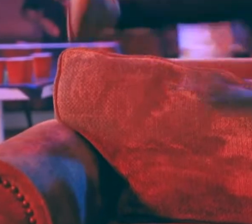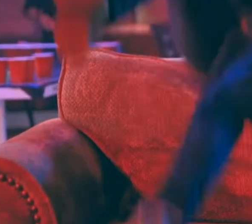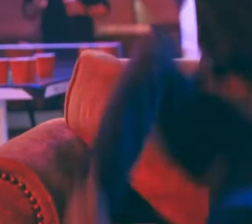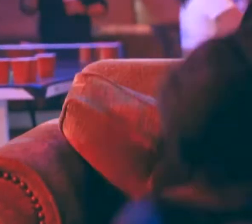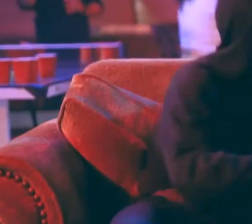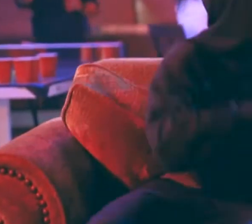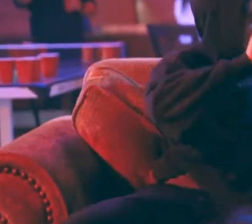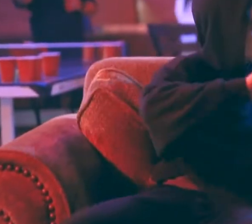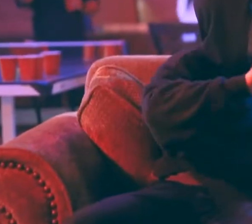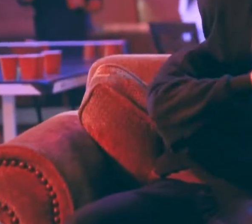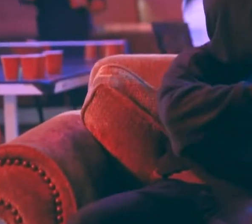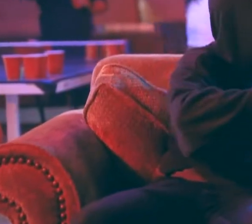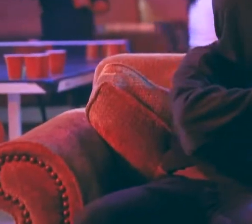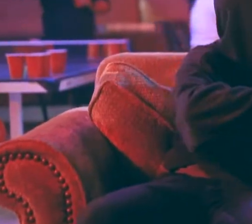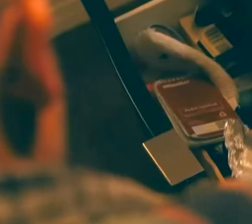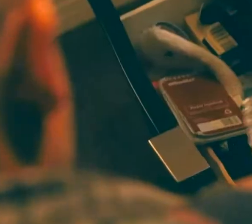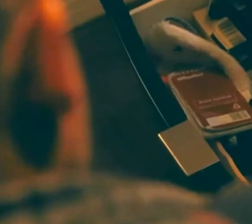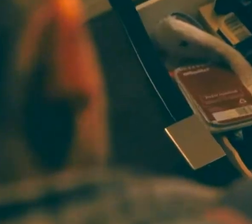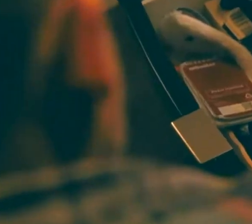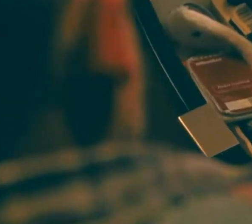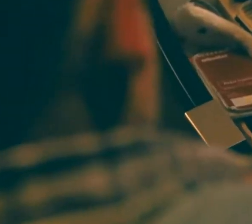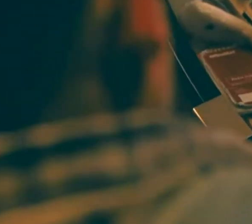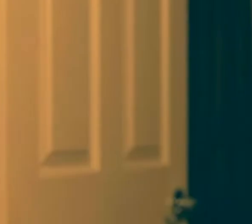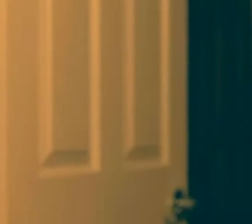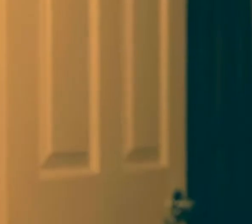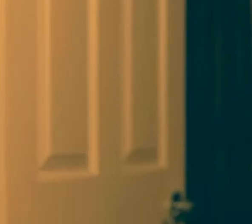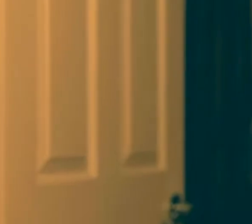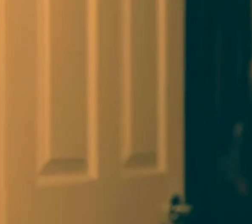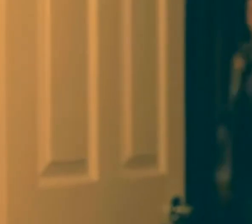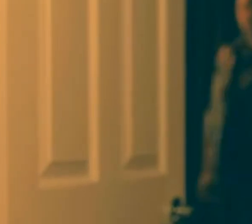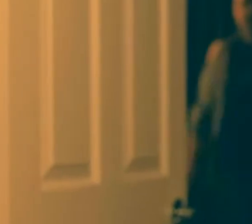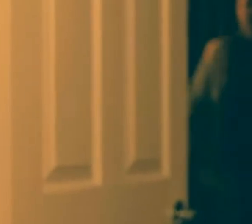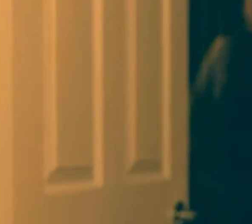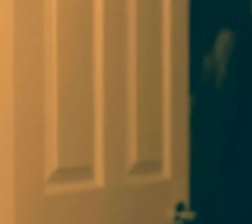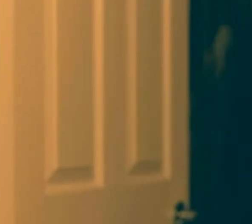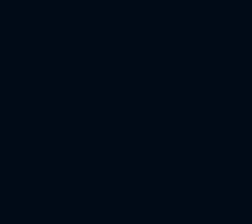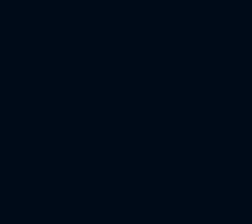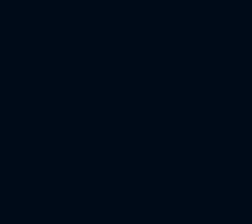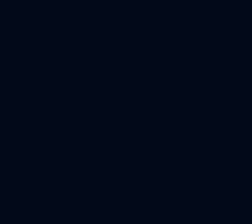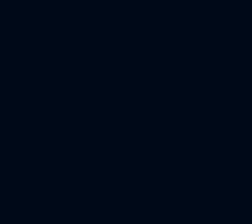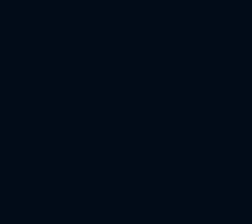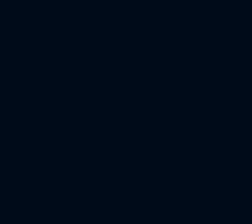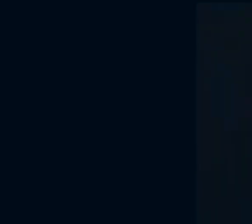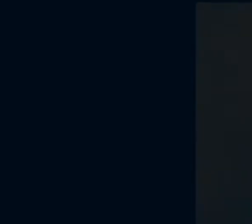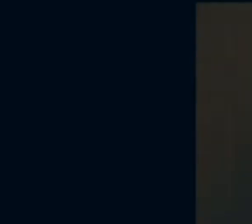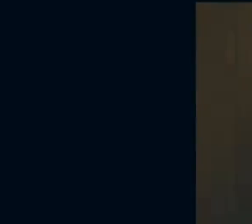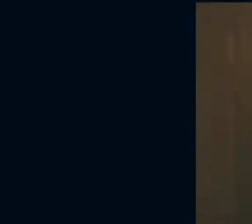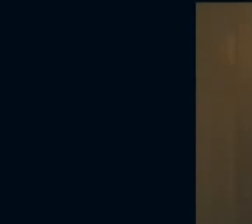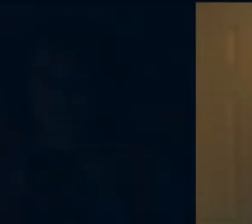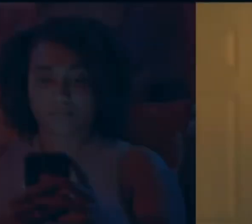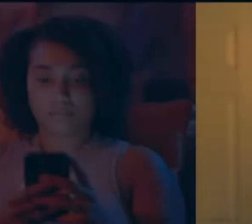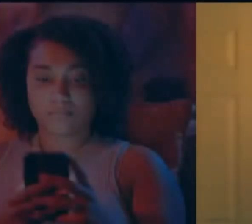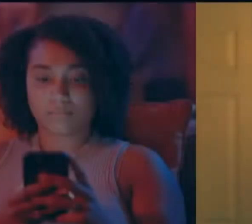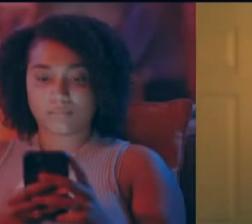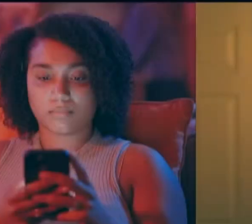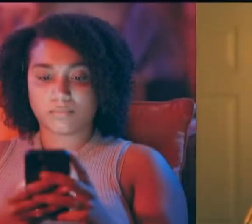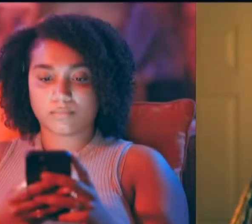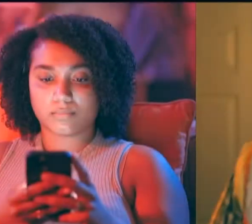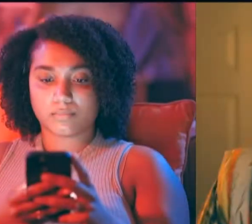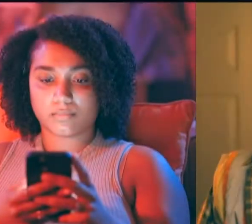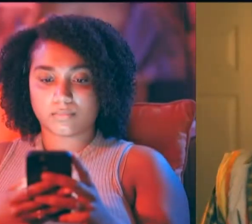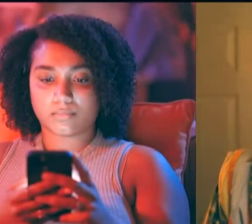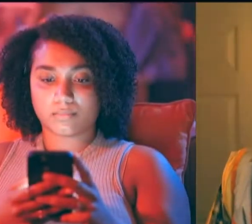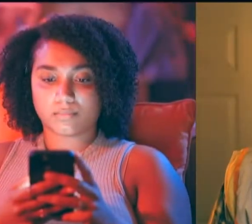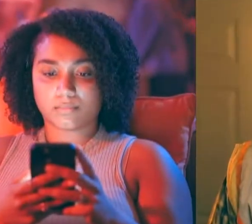called fentanyl. You may think it won't happen to you, but you are not the exception. Don't be another face of